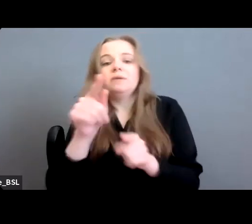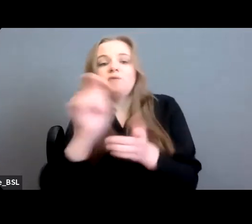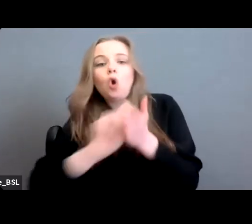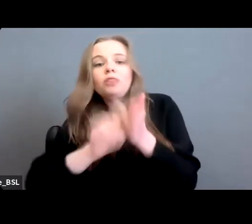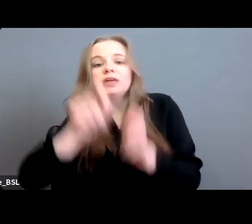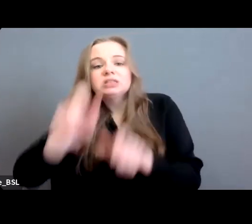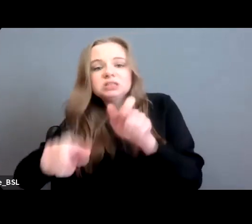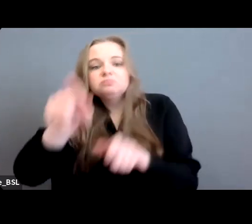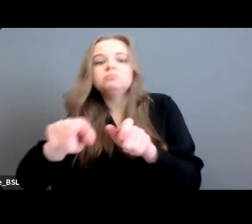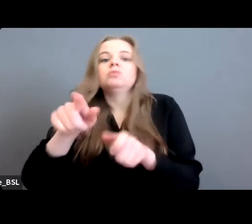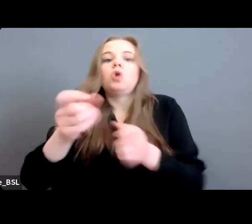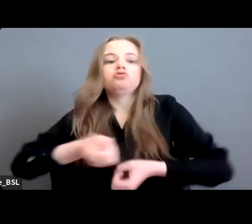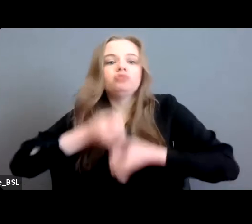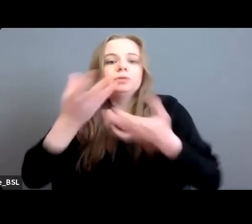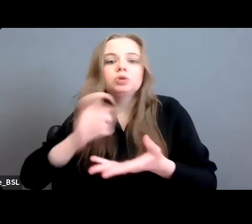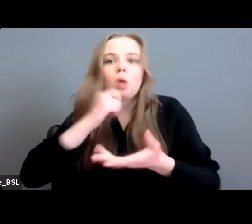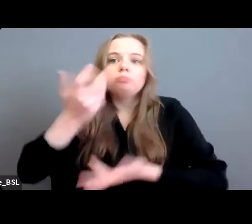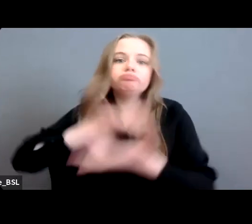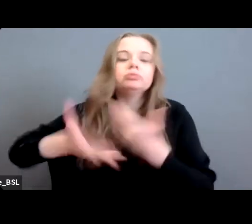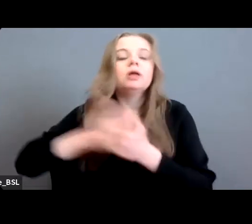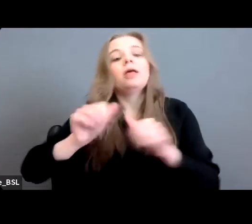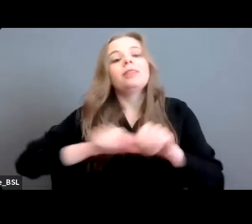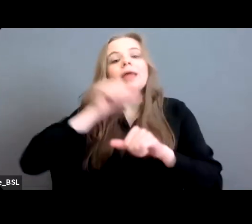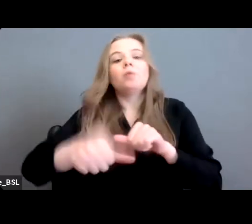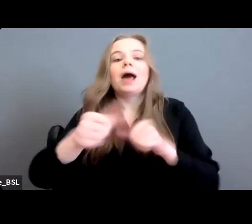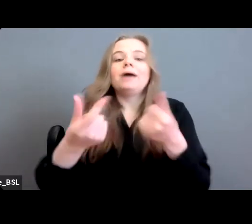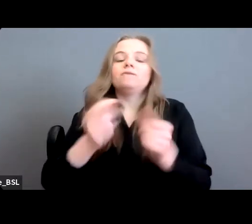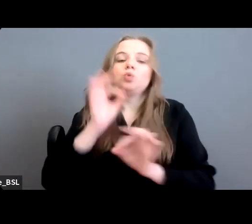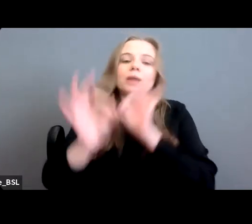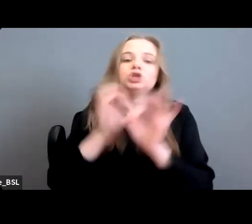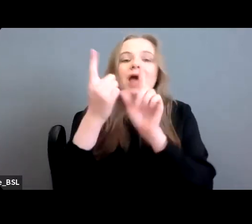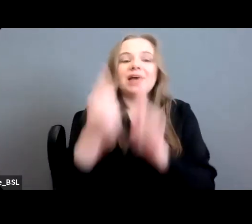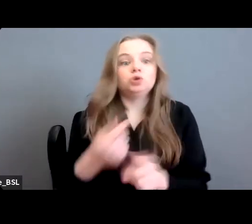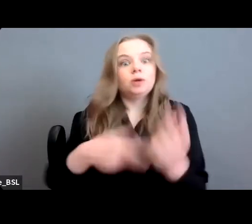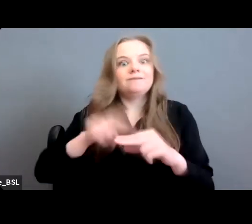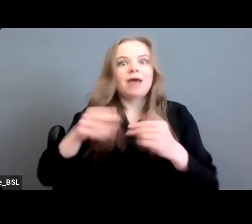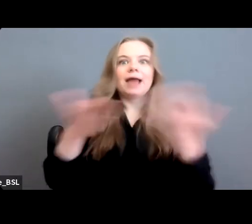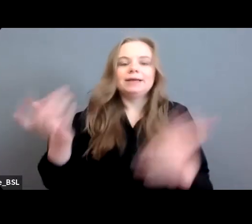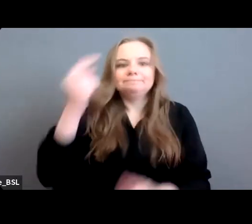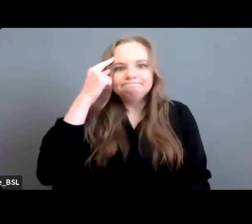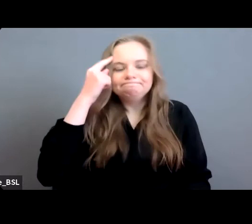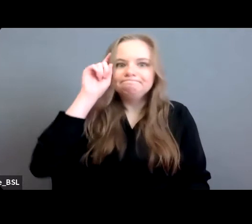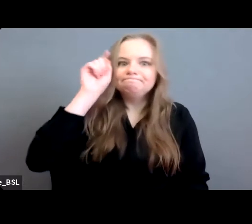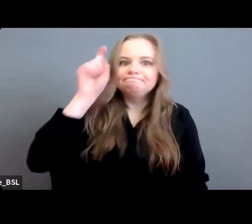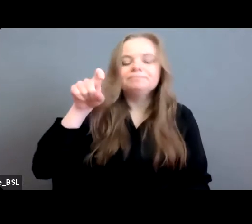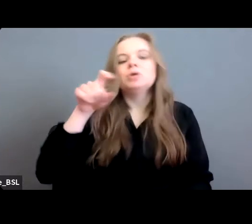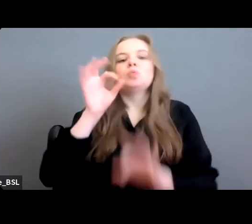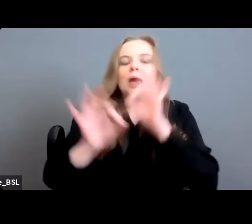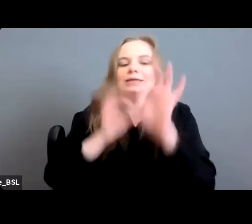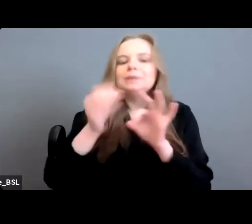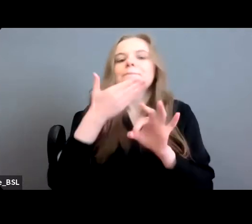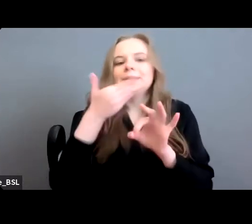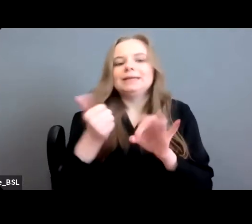of a discussion in the Q&A. So if you have anything that comes to mind during the session, please do pop it in the Q&A box and we'll come to it